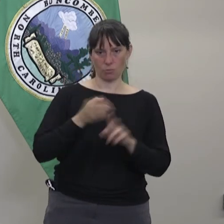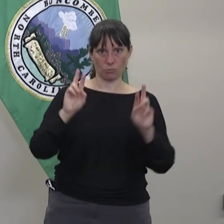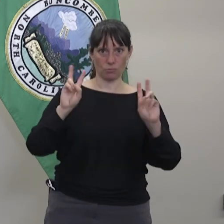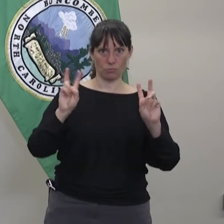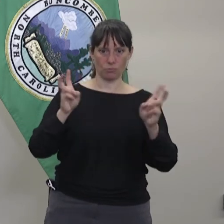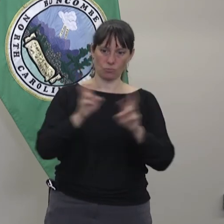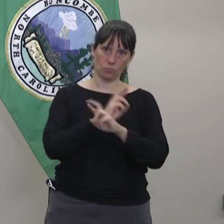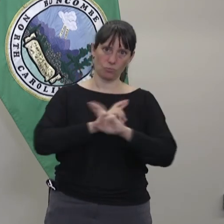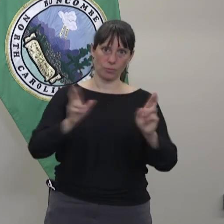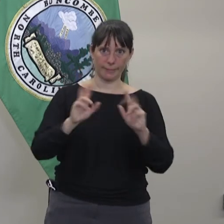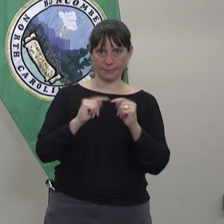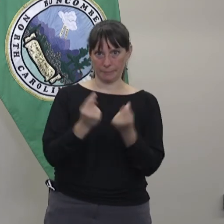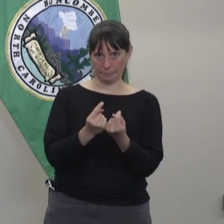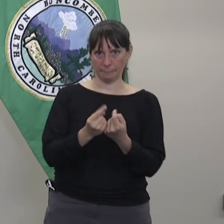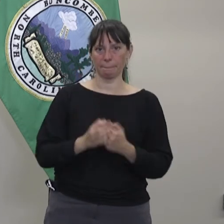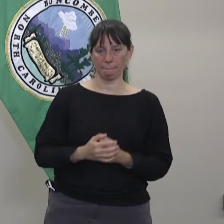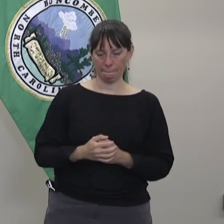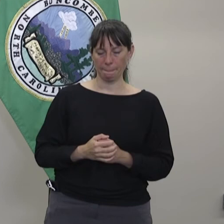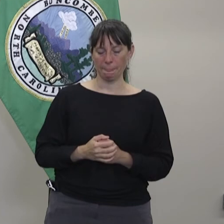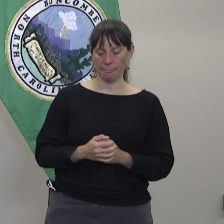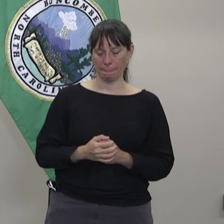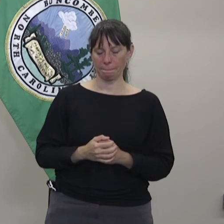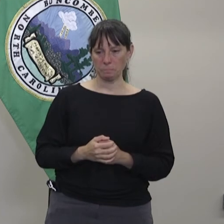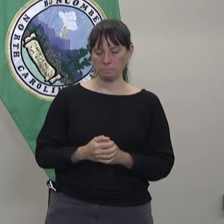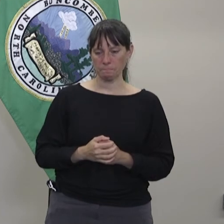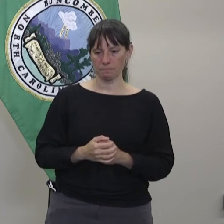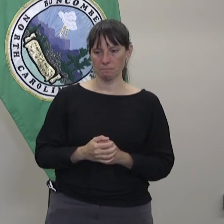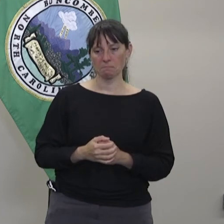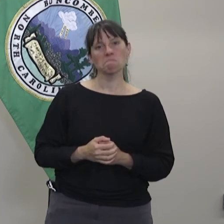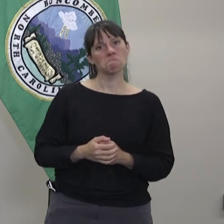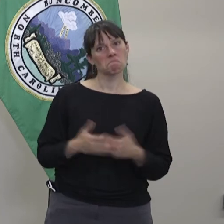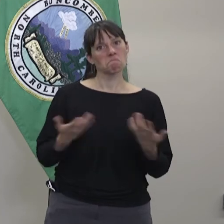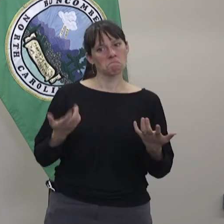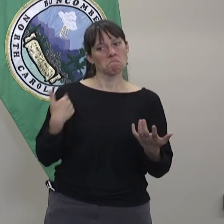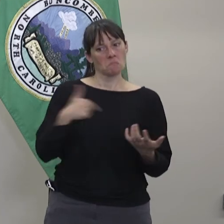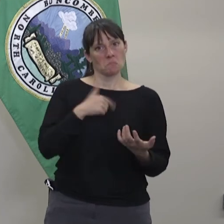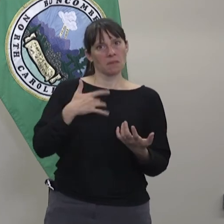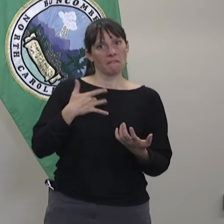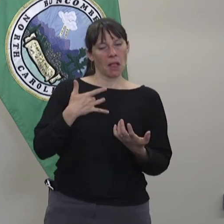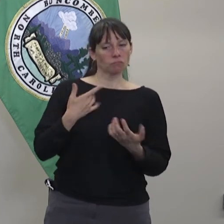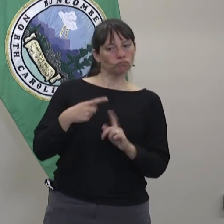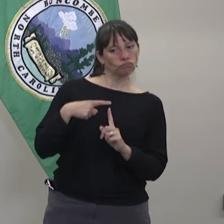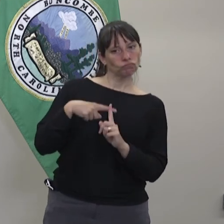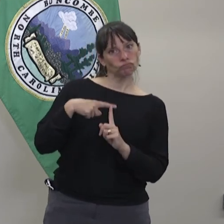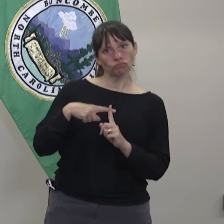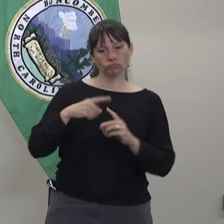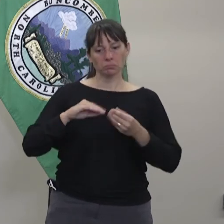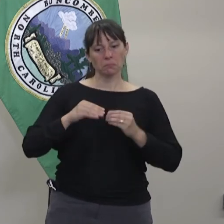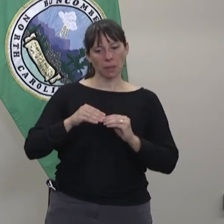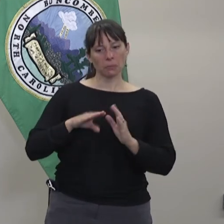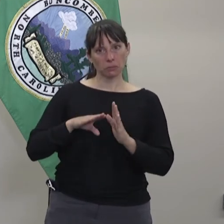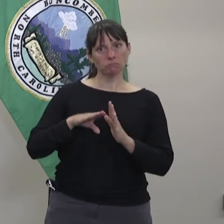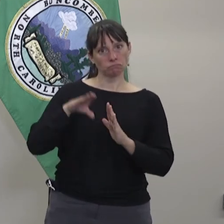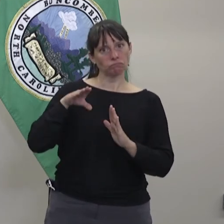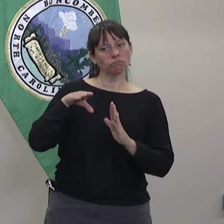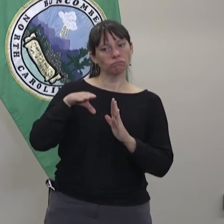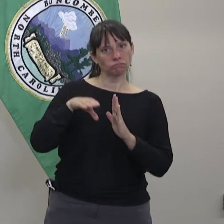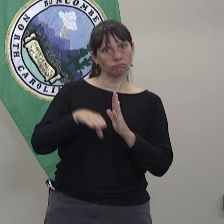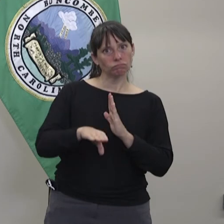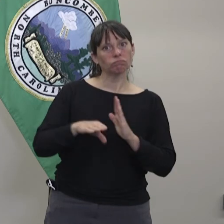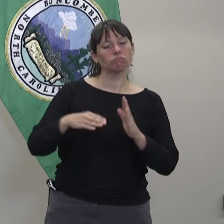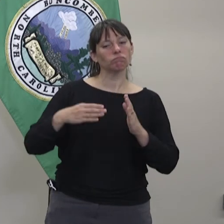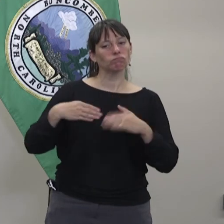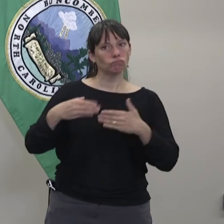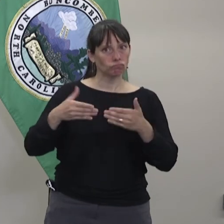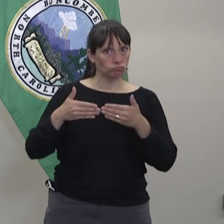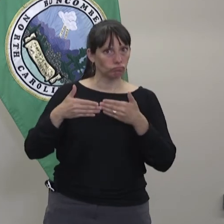stability in numbers and trends, in order to continue moving in the right direction, now is the time to further commit our efforts